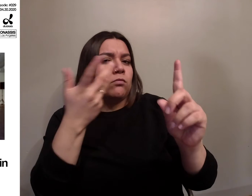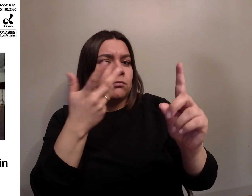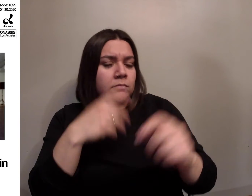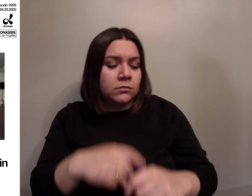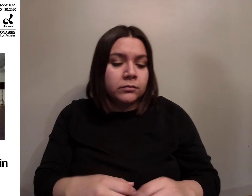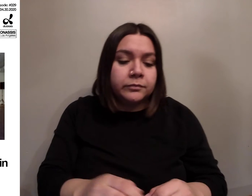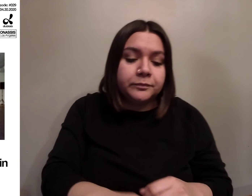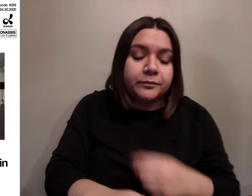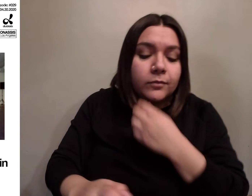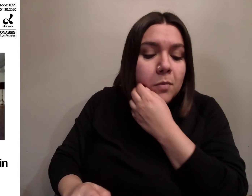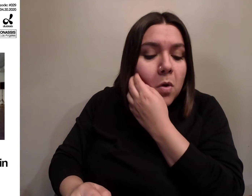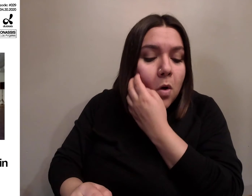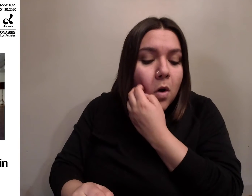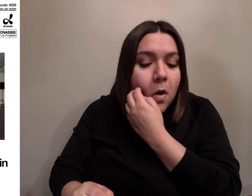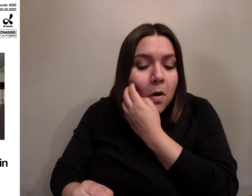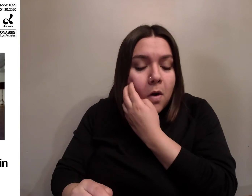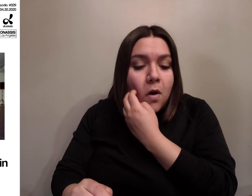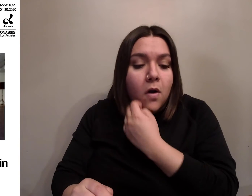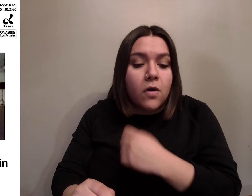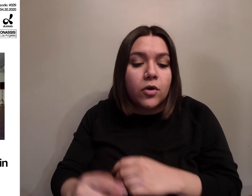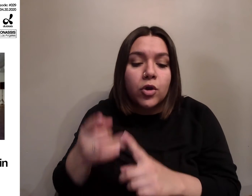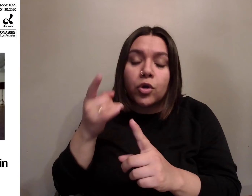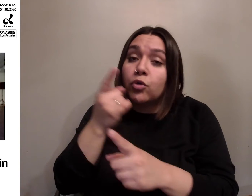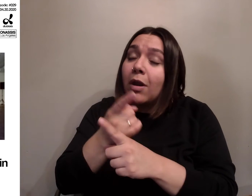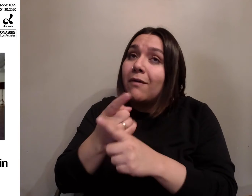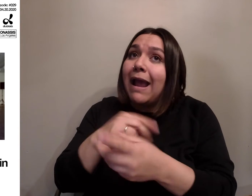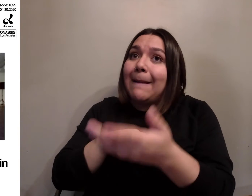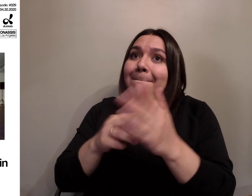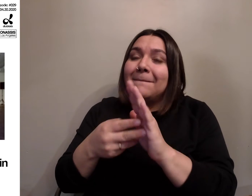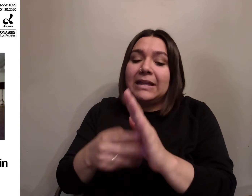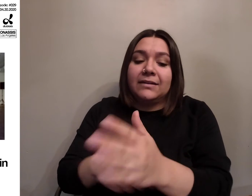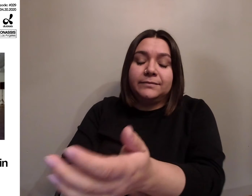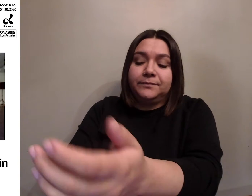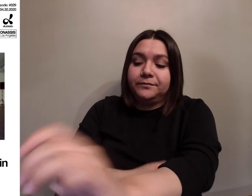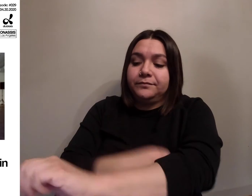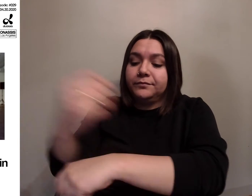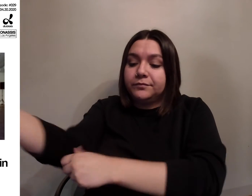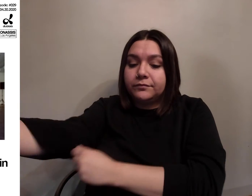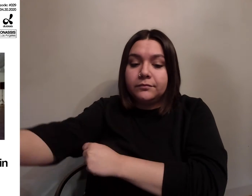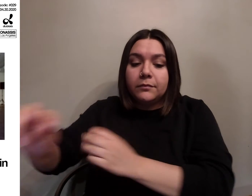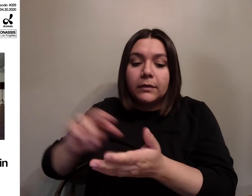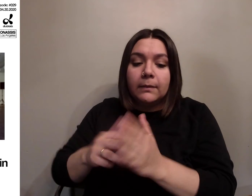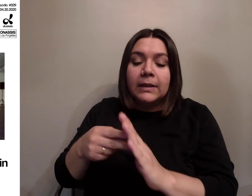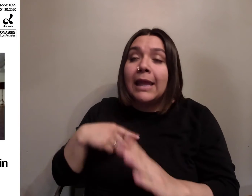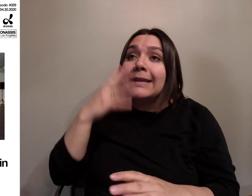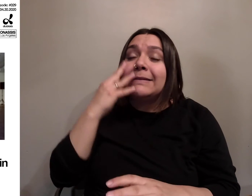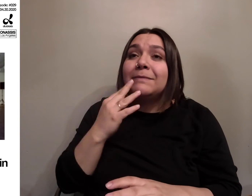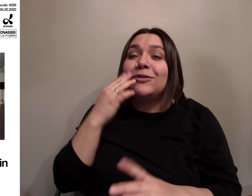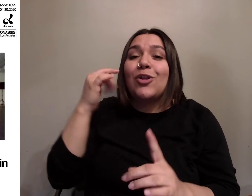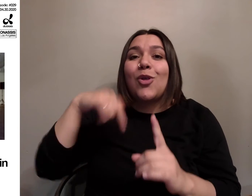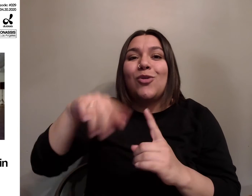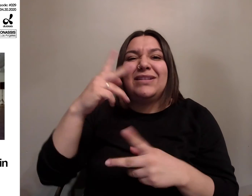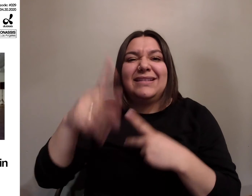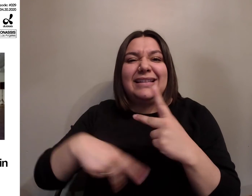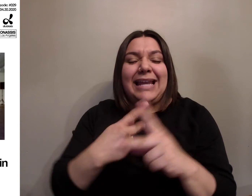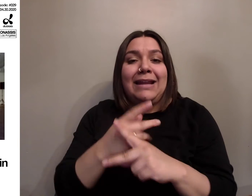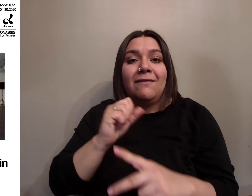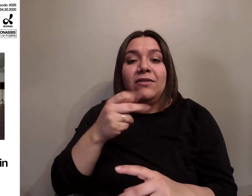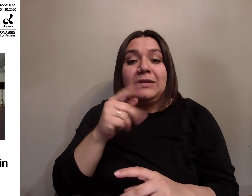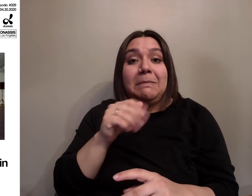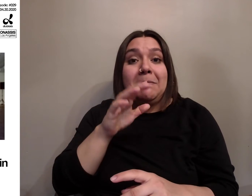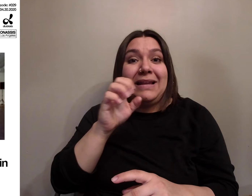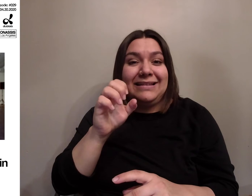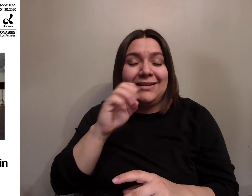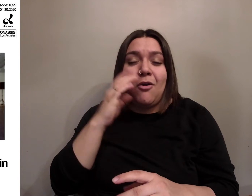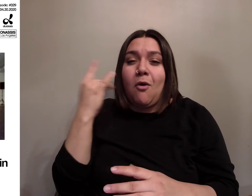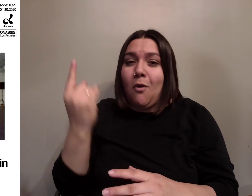and in other communities that I'm a part of, where what is really centered is the relationship,